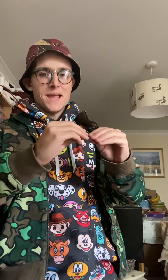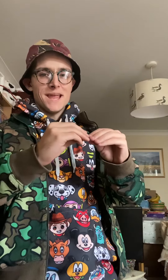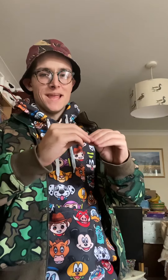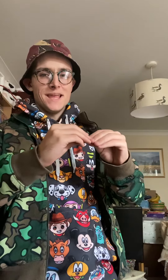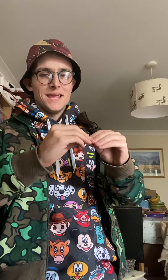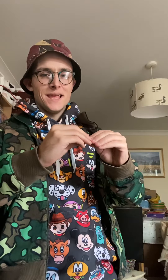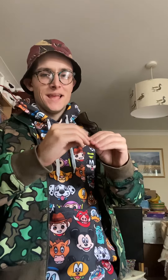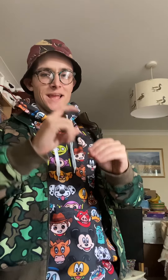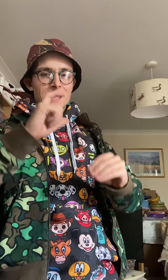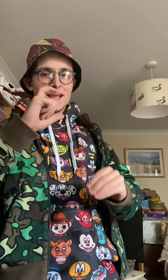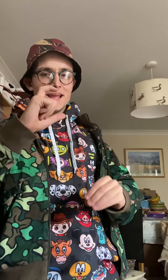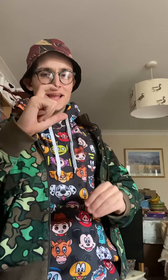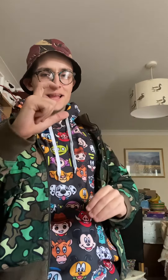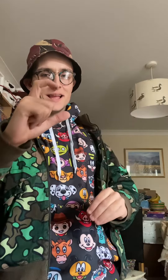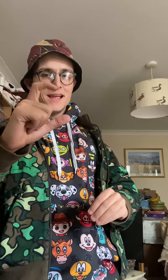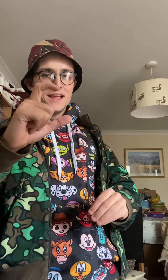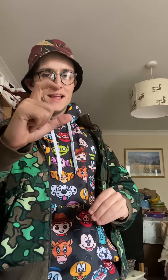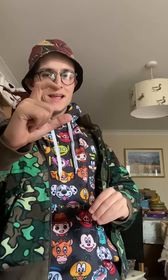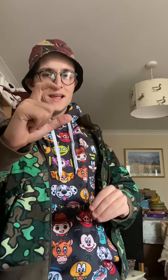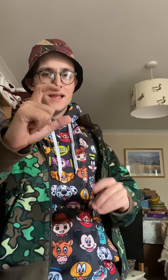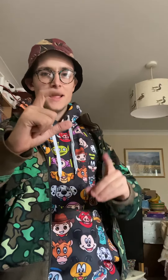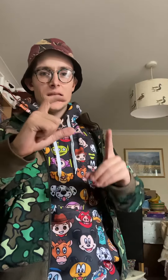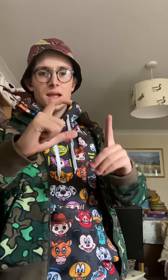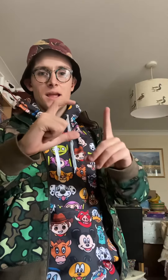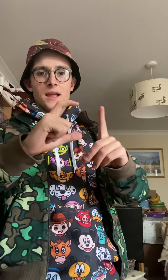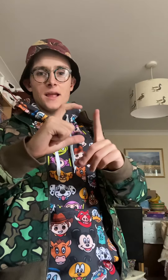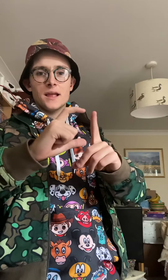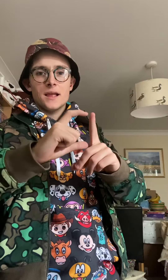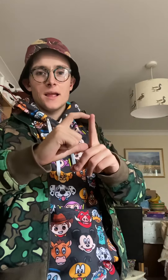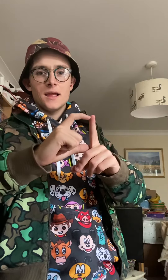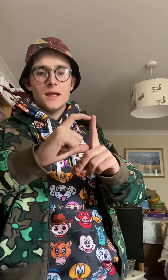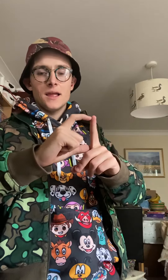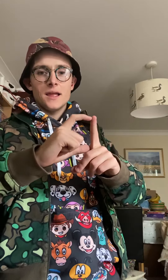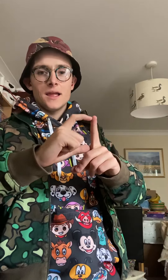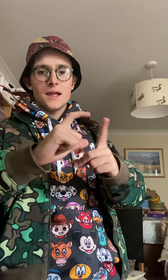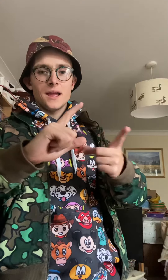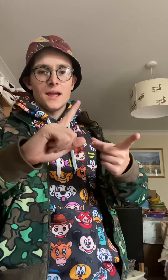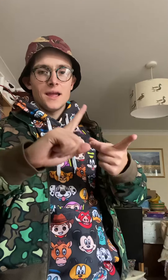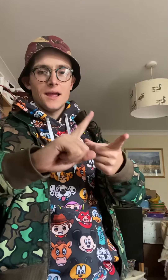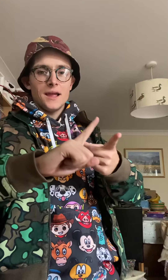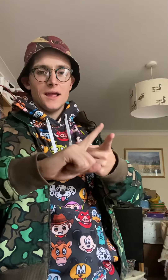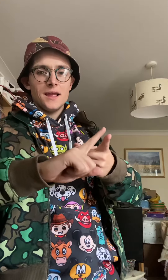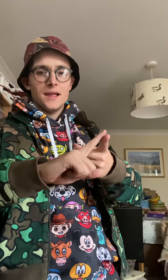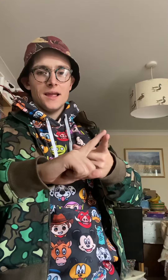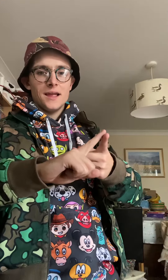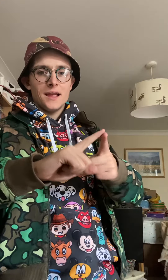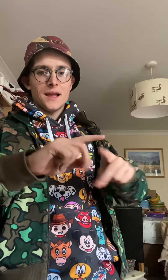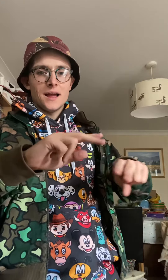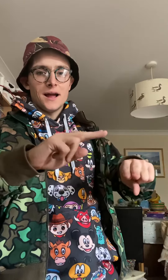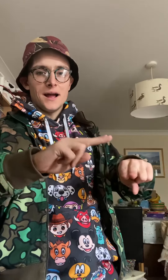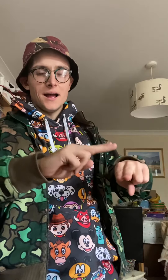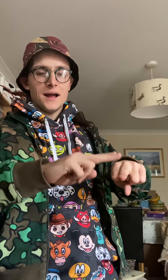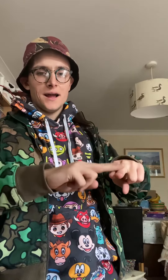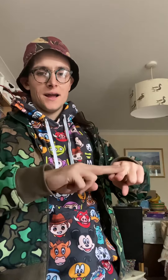D D E R